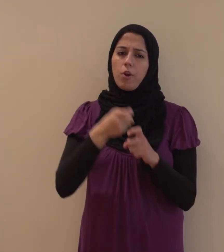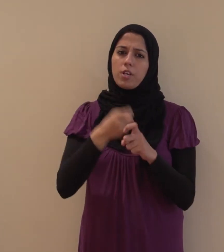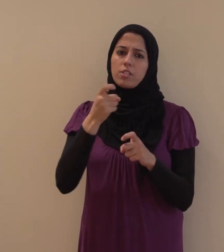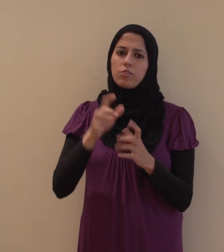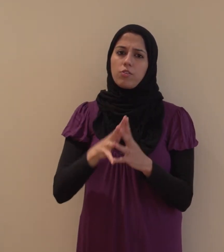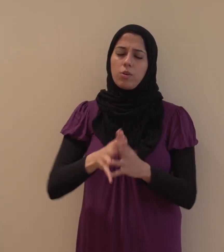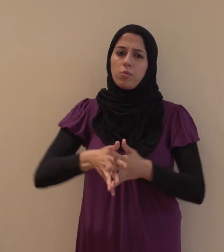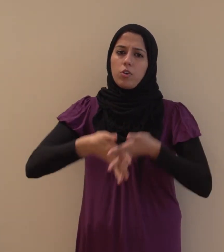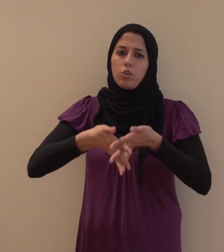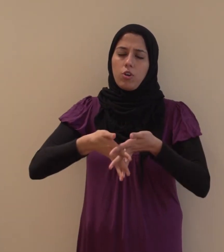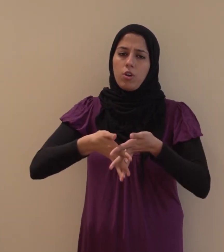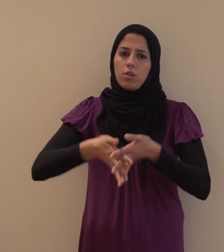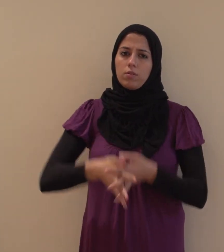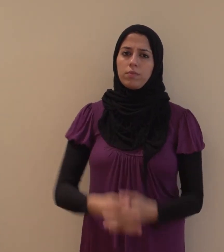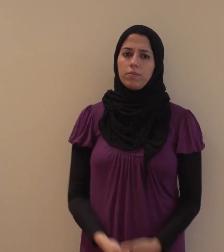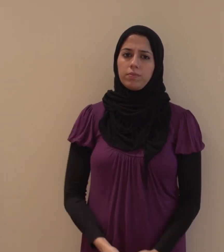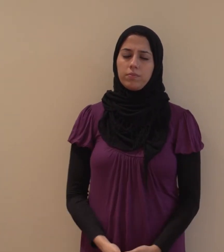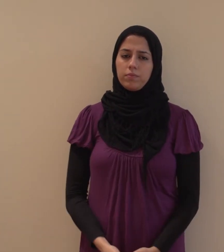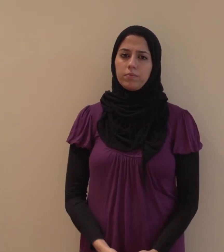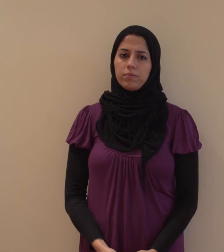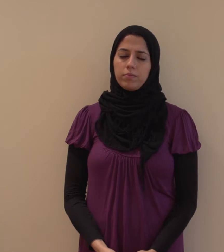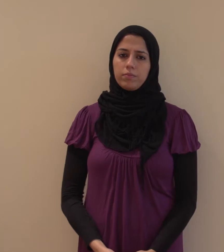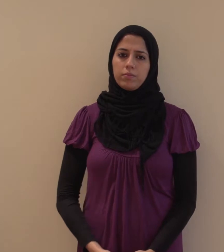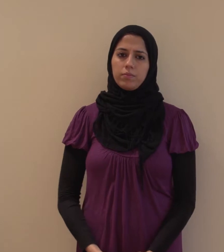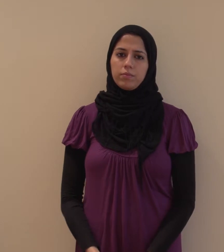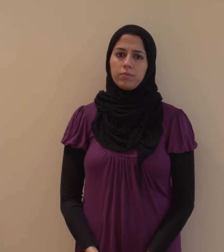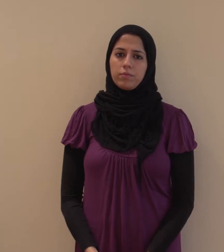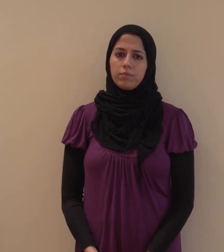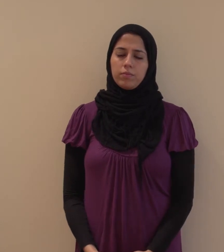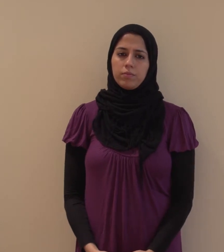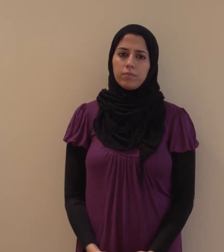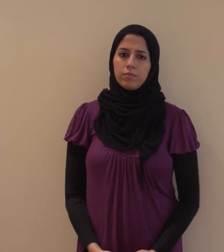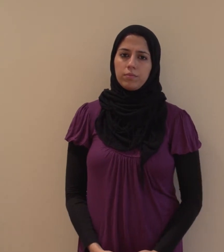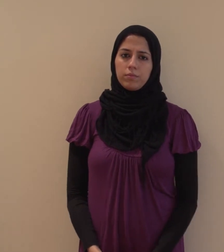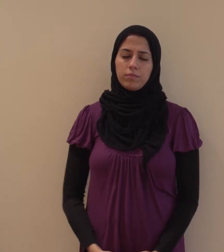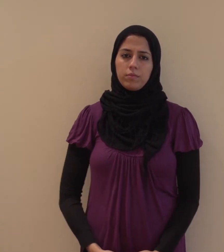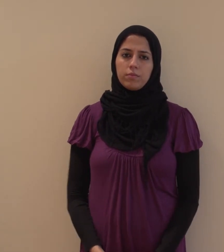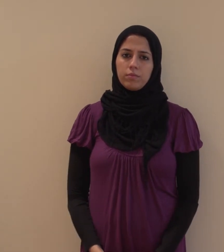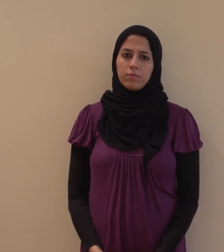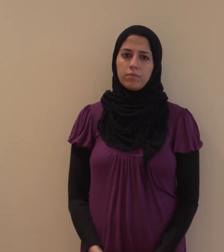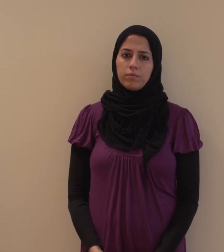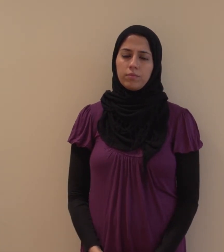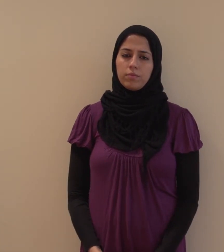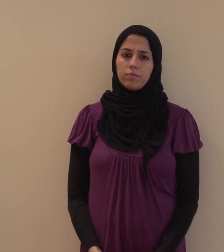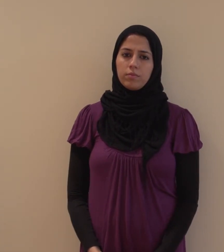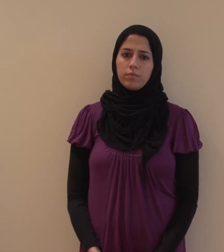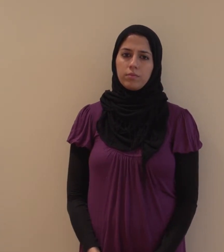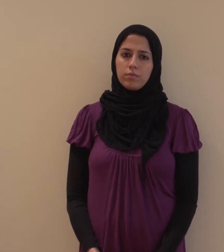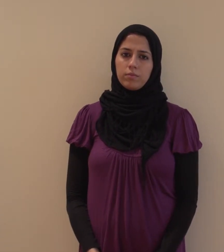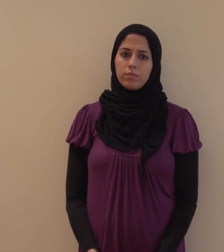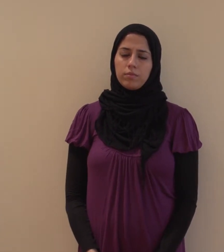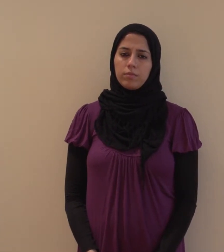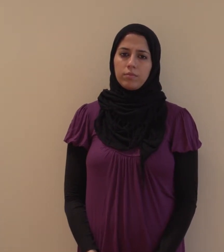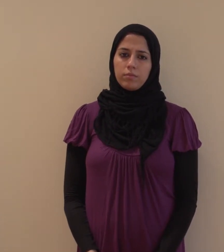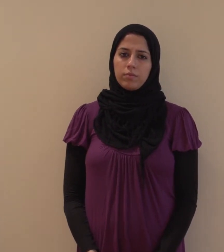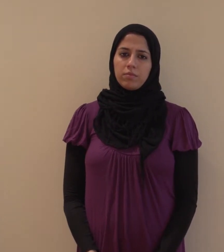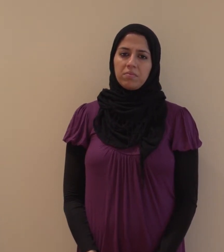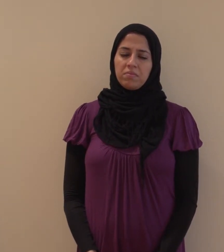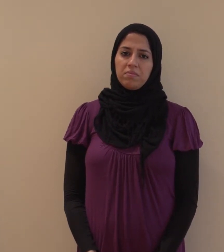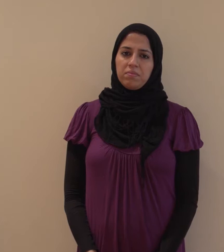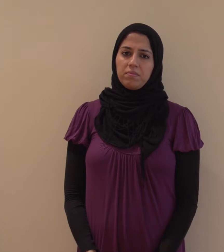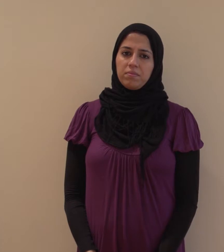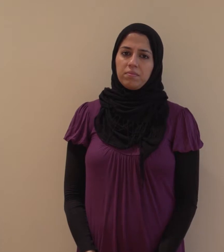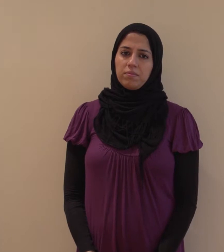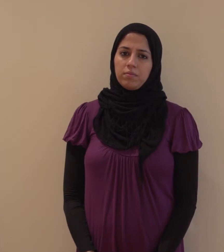its tying rope. This is one example he is giving. The other example of the memorizer or the hafiz of the Quran he is giving